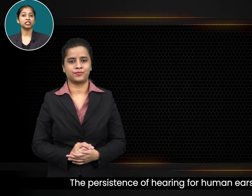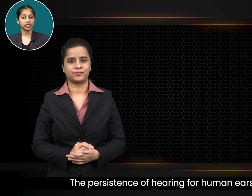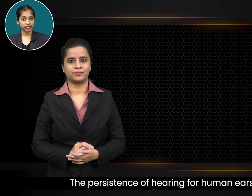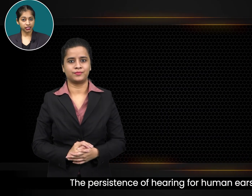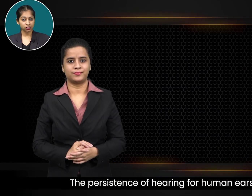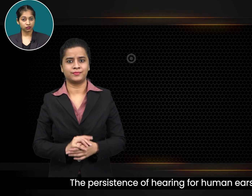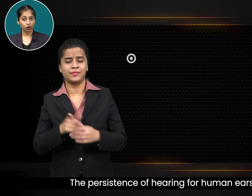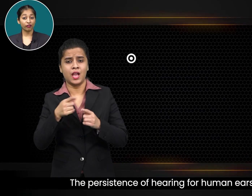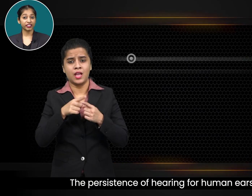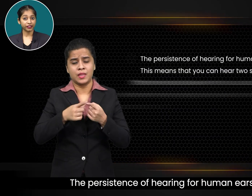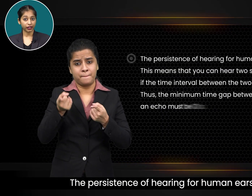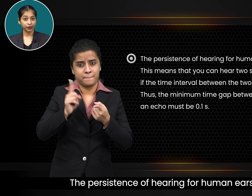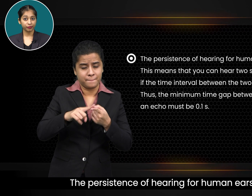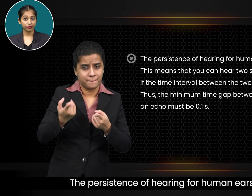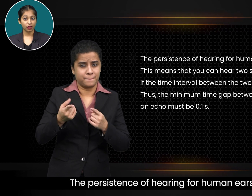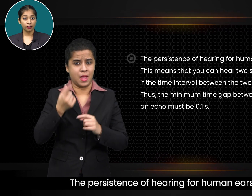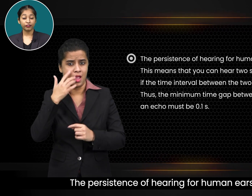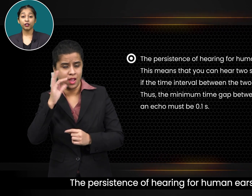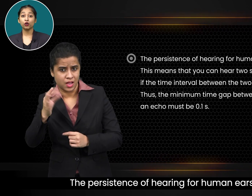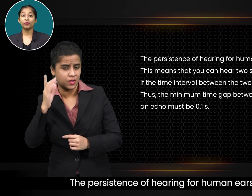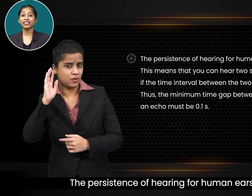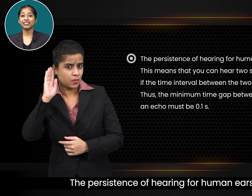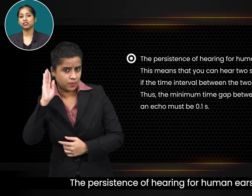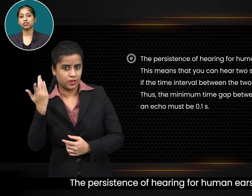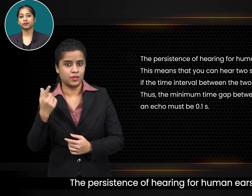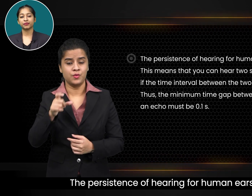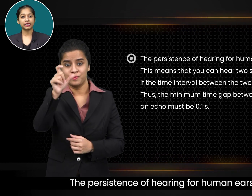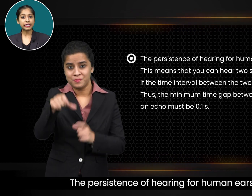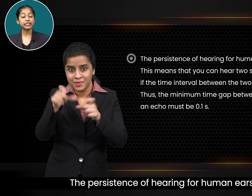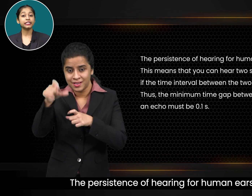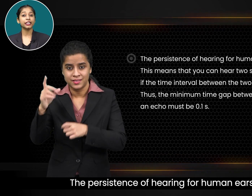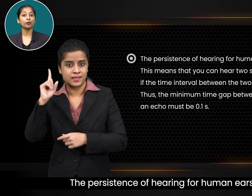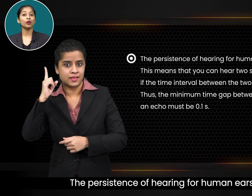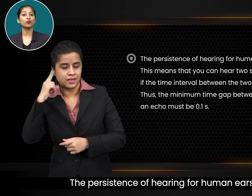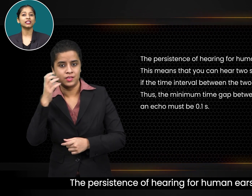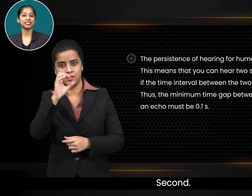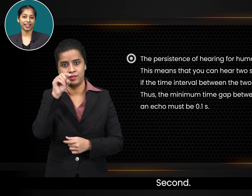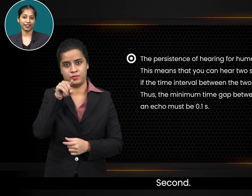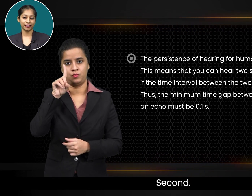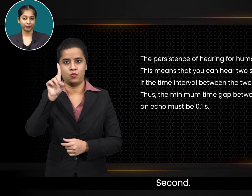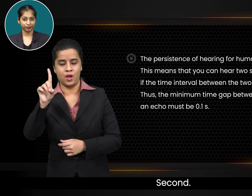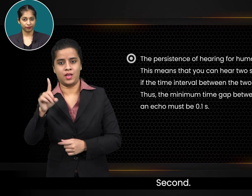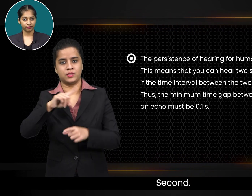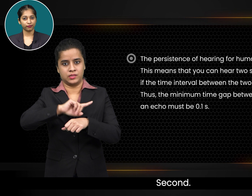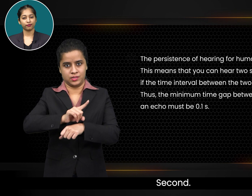The persistence of hearing for human ears is 0.1